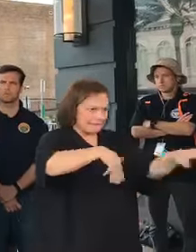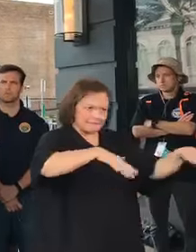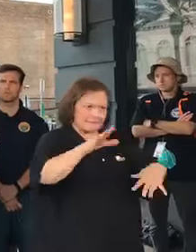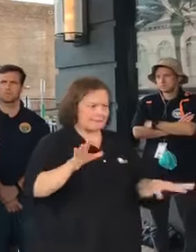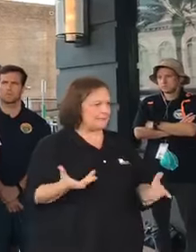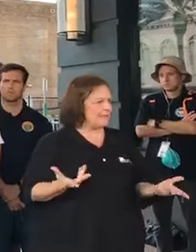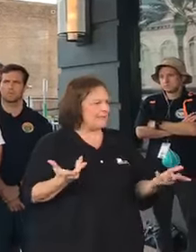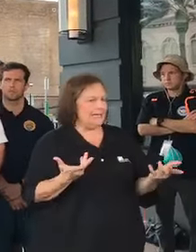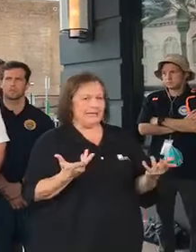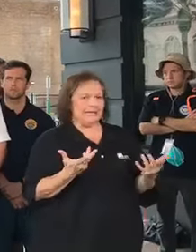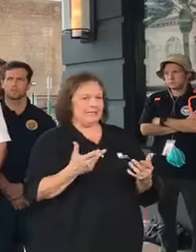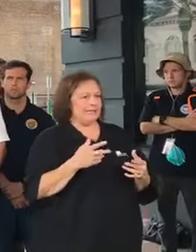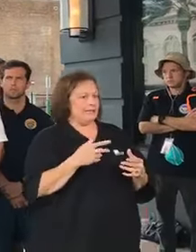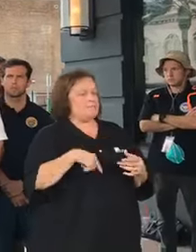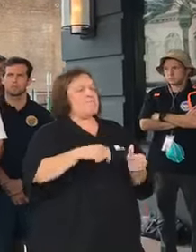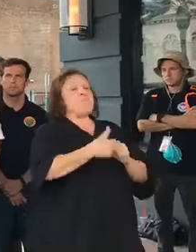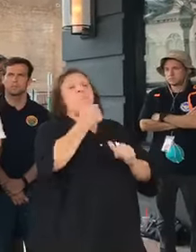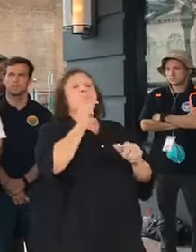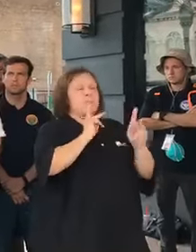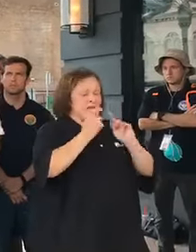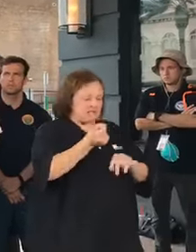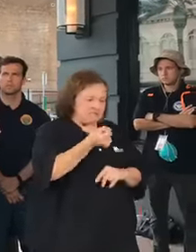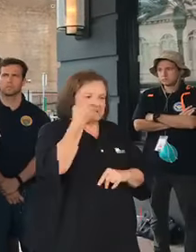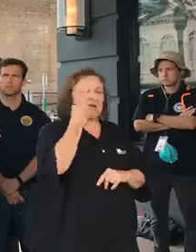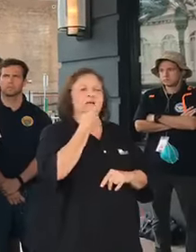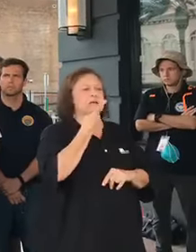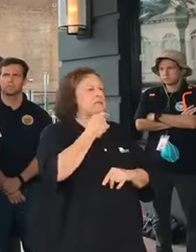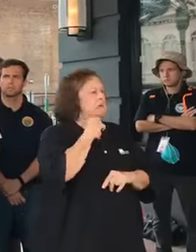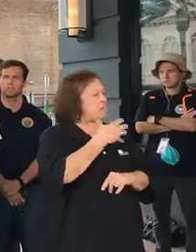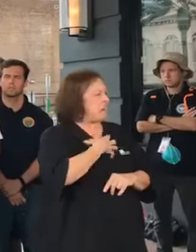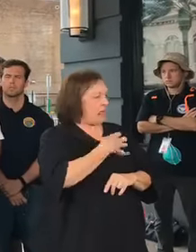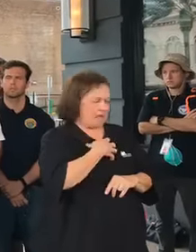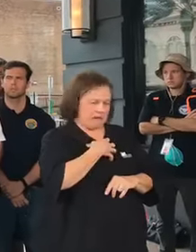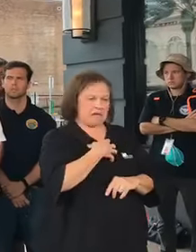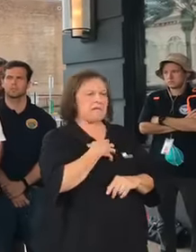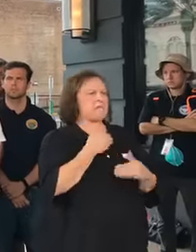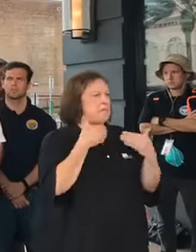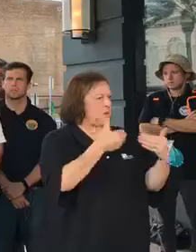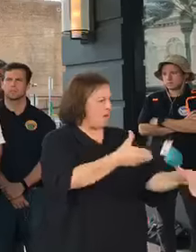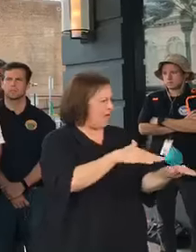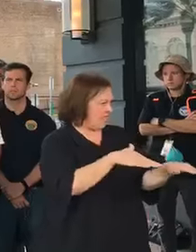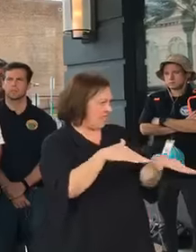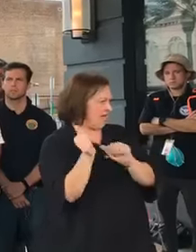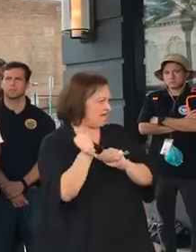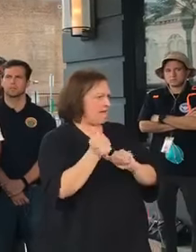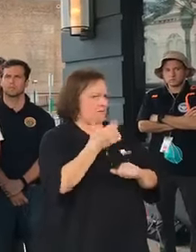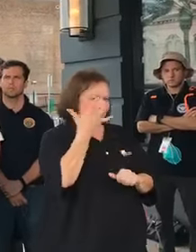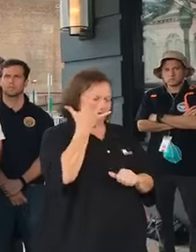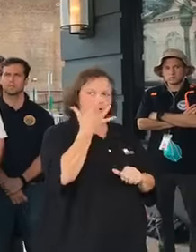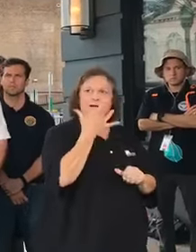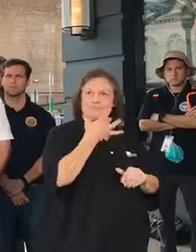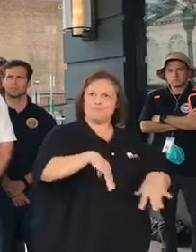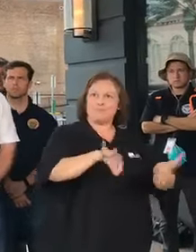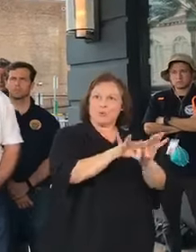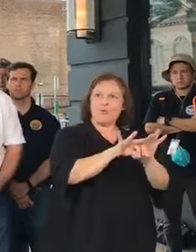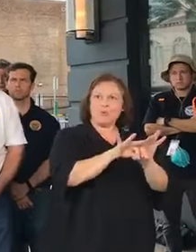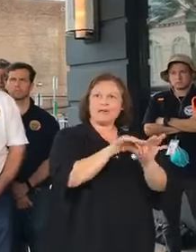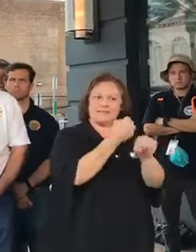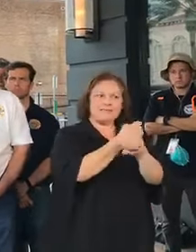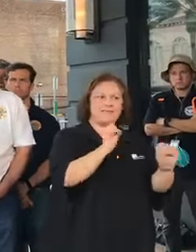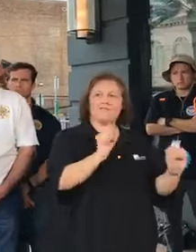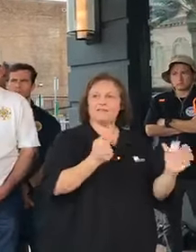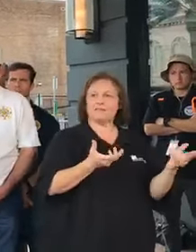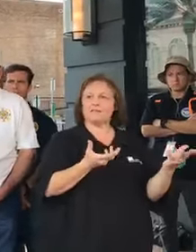We did not have anyone complaining. Everyone understood. This is a very much a life safety issue at this point. But I guess in terms